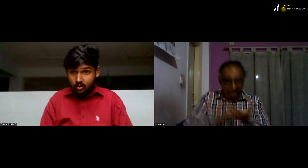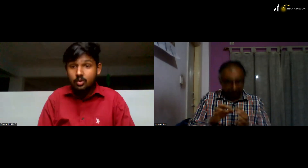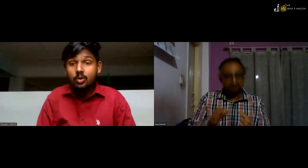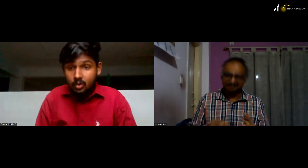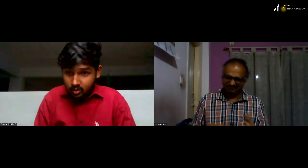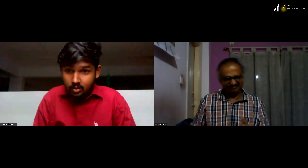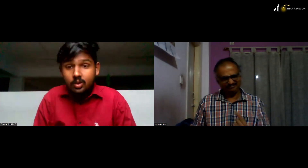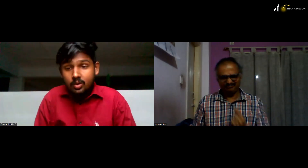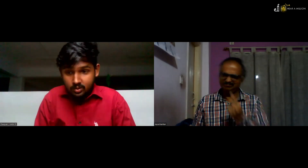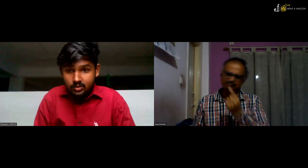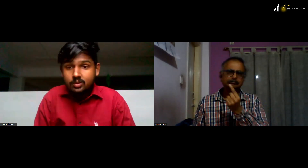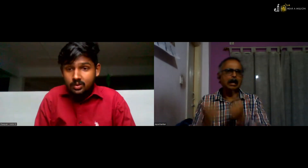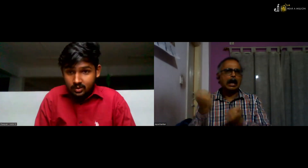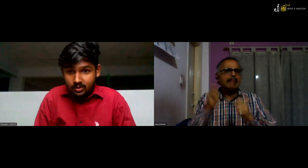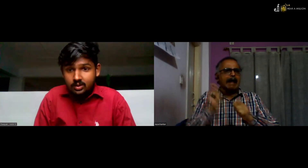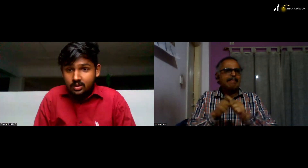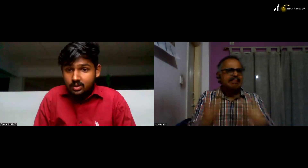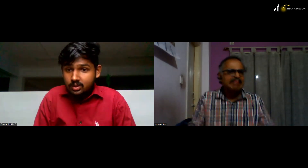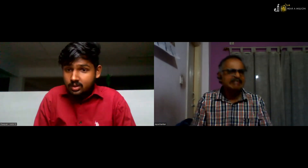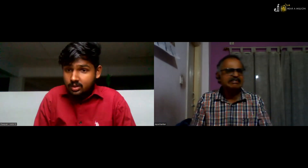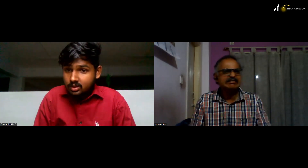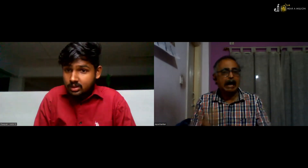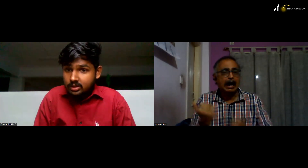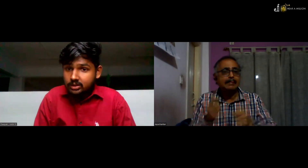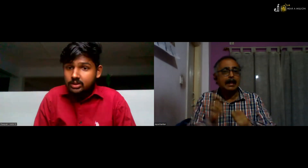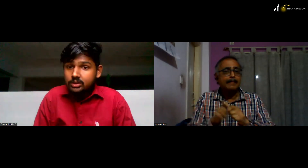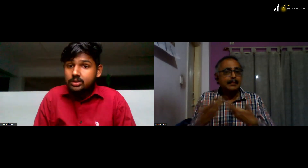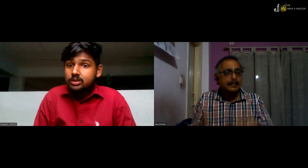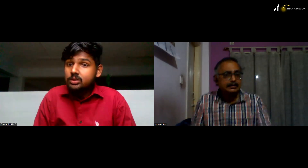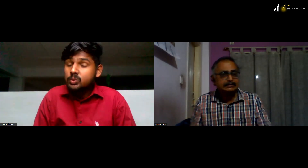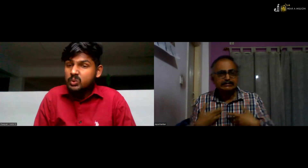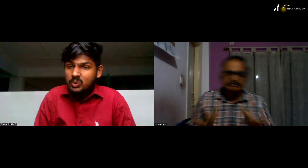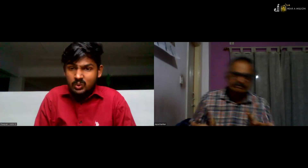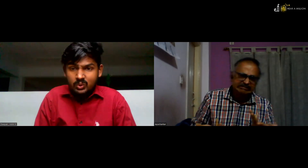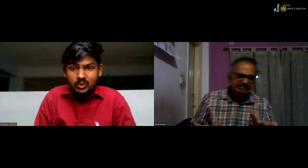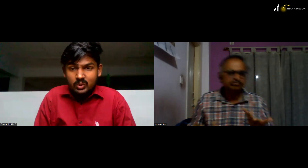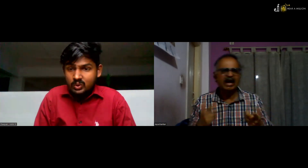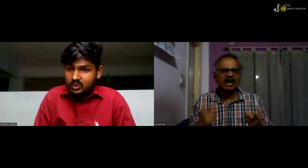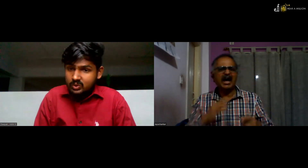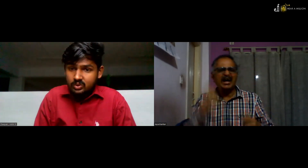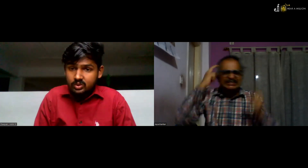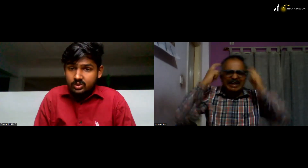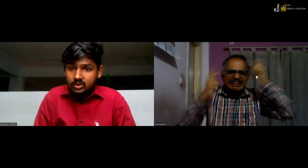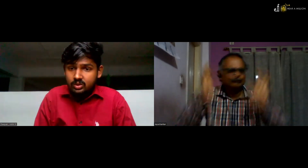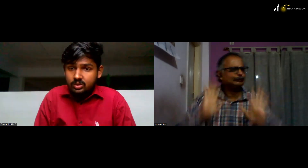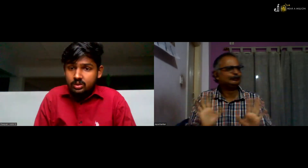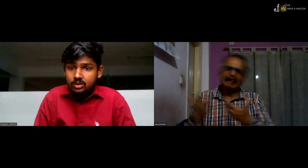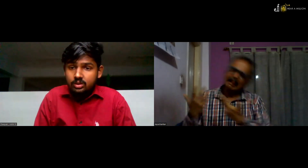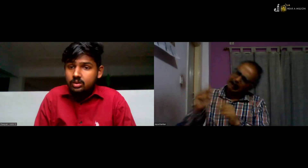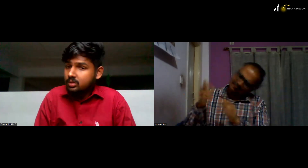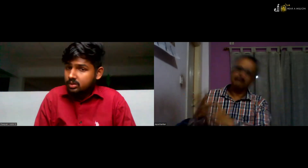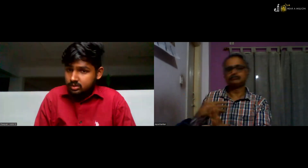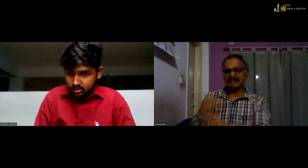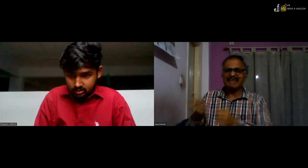so heighted, it was on the top of the mountain. And our vehicle